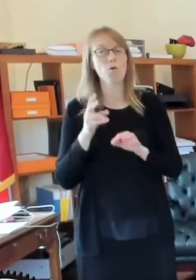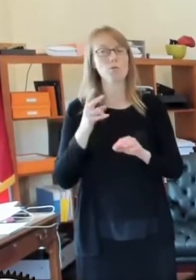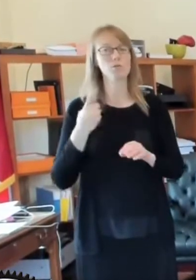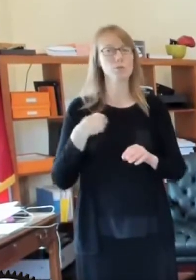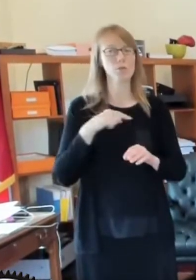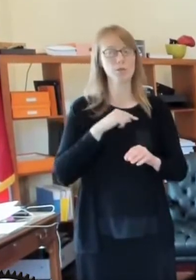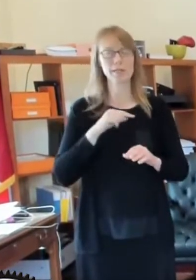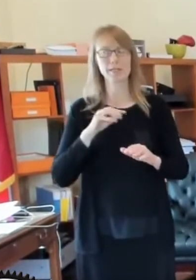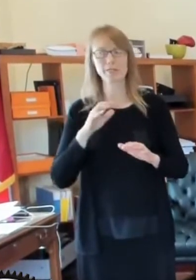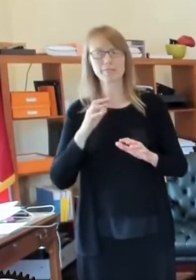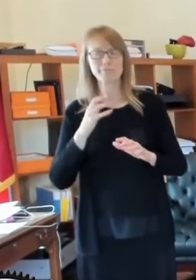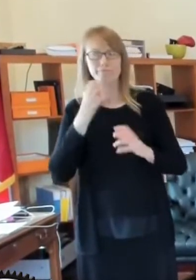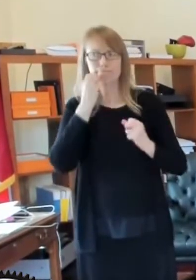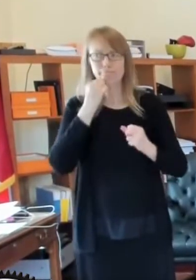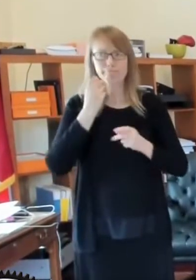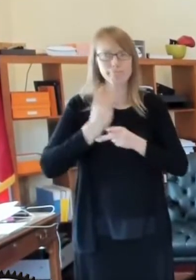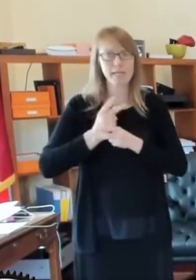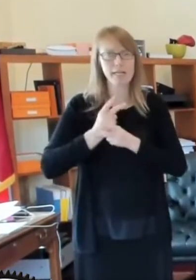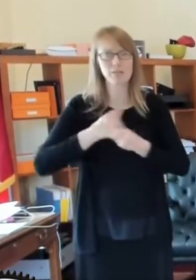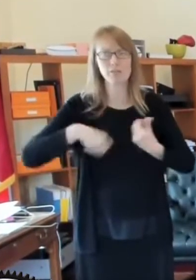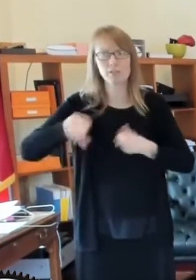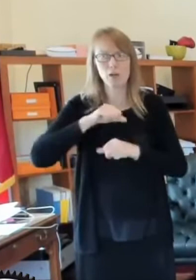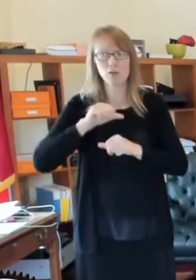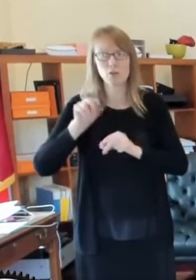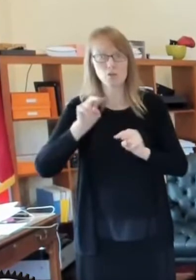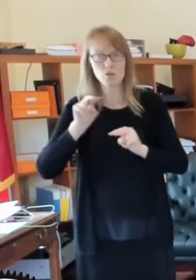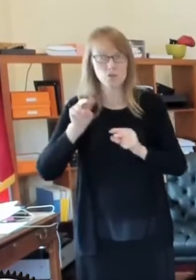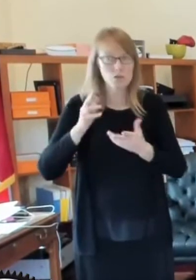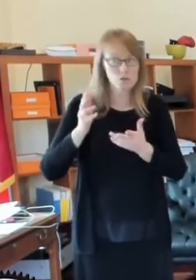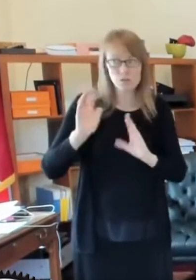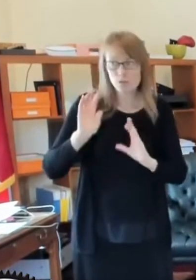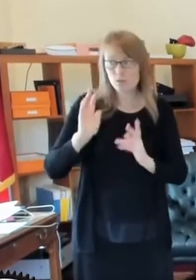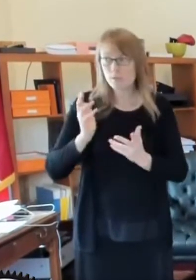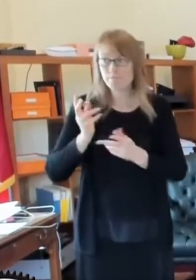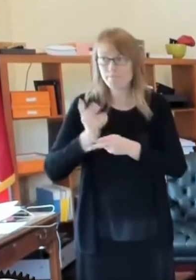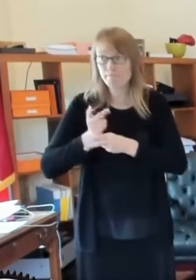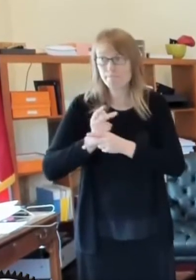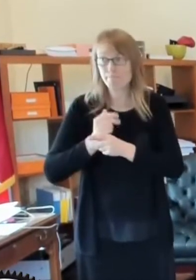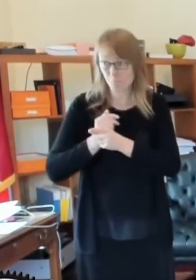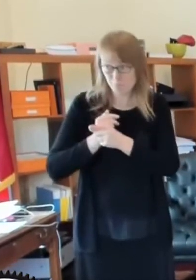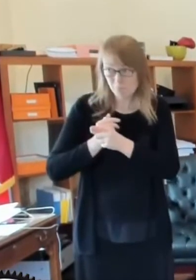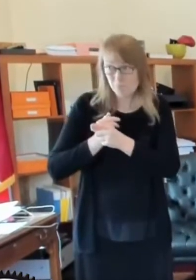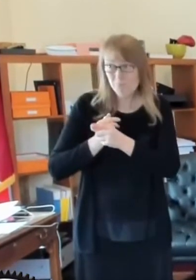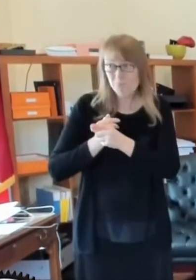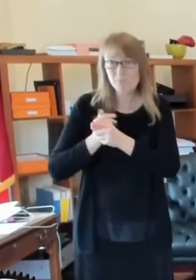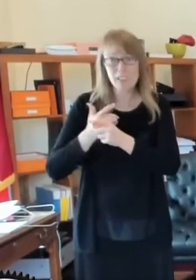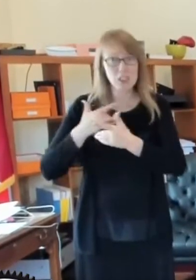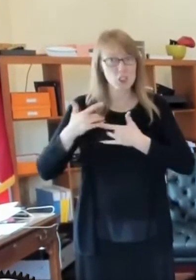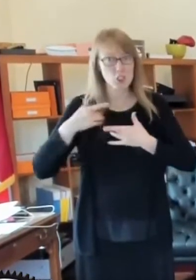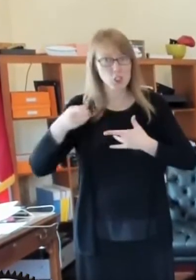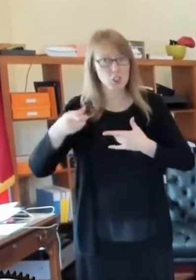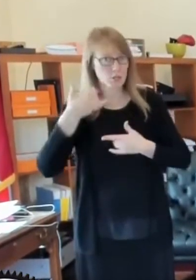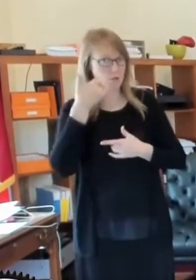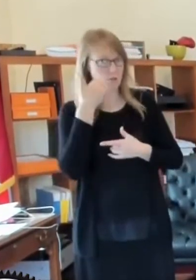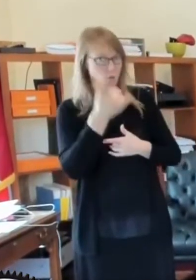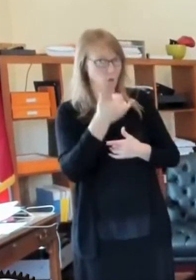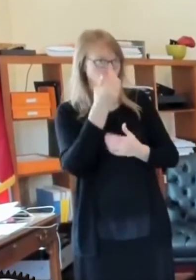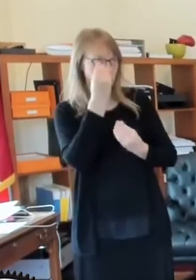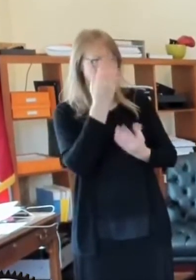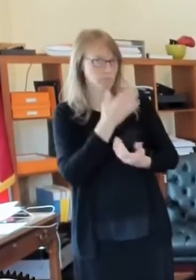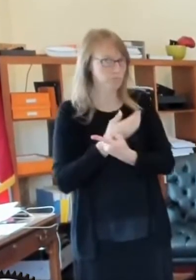one thing to talk about numbers, but let's not forget that what's behind this are people and their families and their